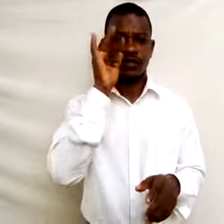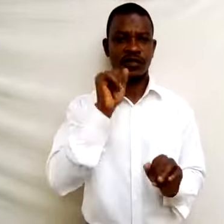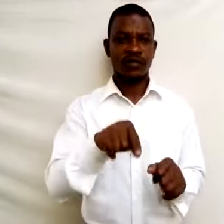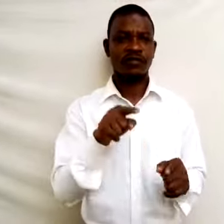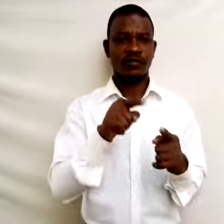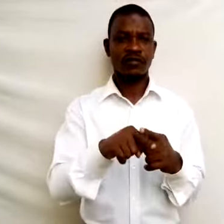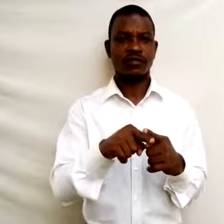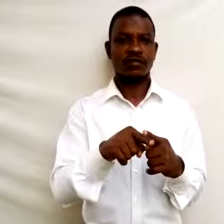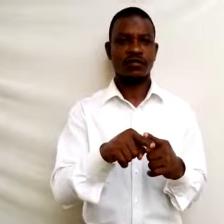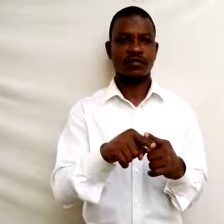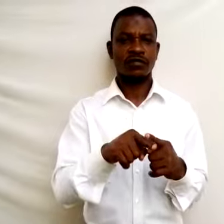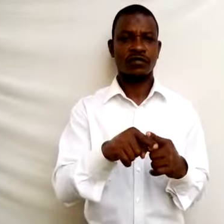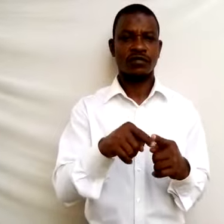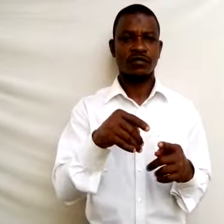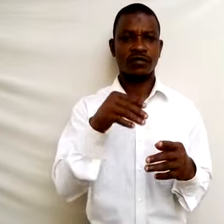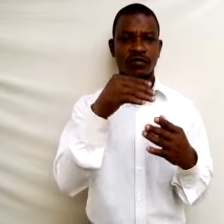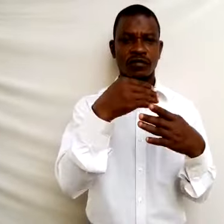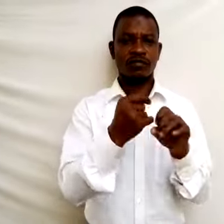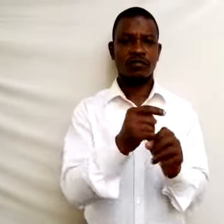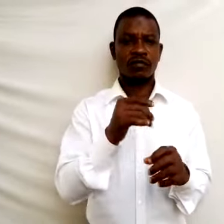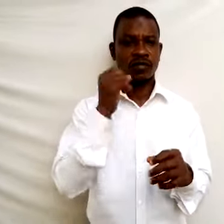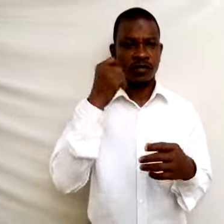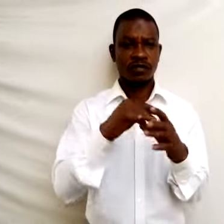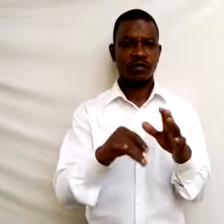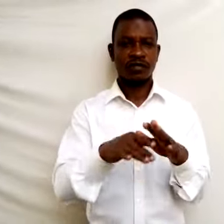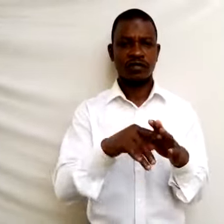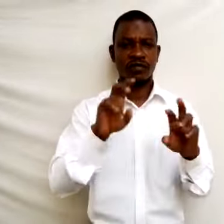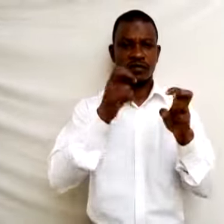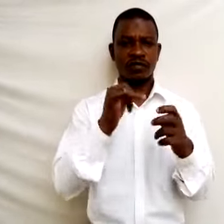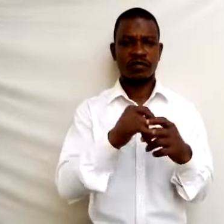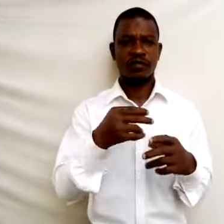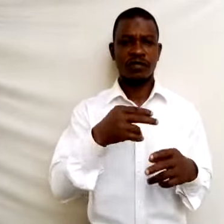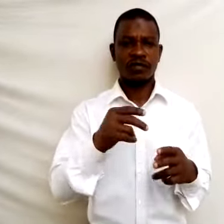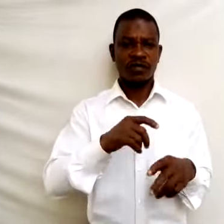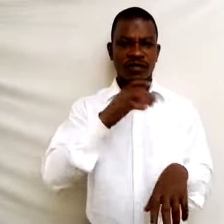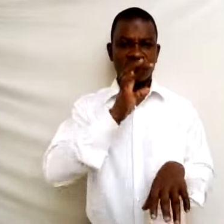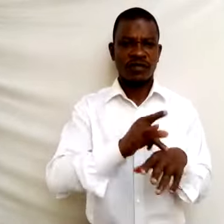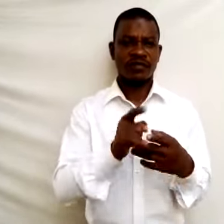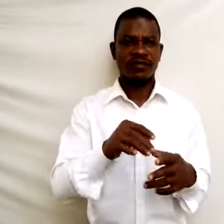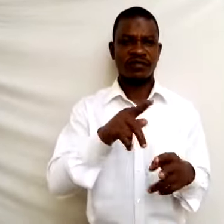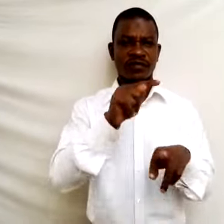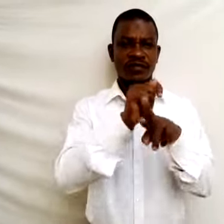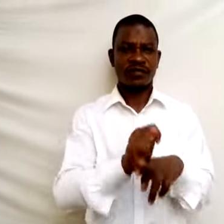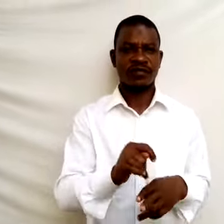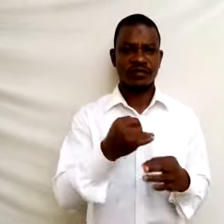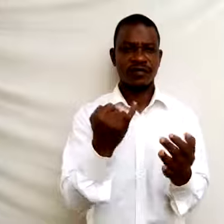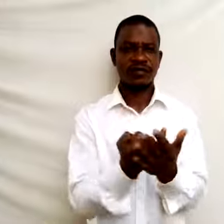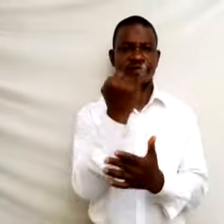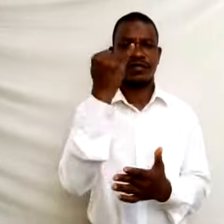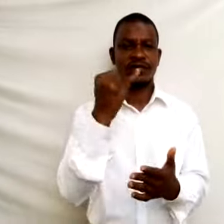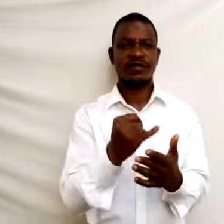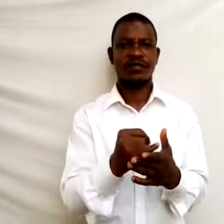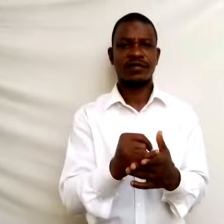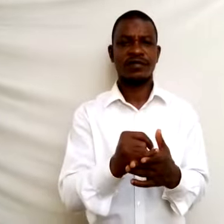to name and discuss types of harmful traditional incision, female